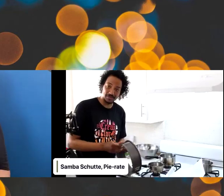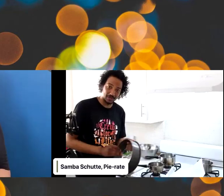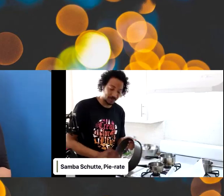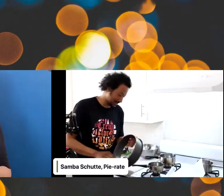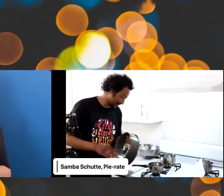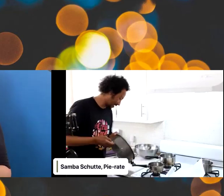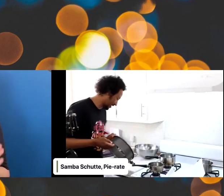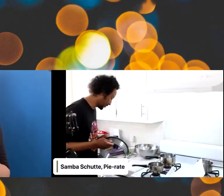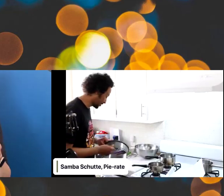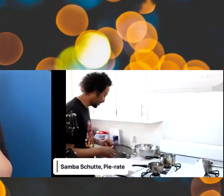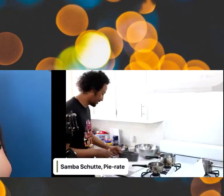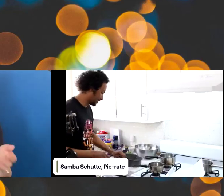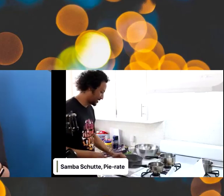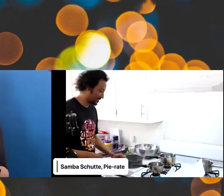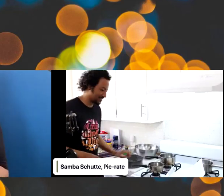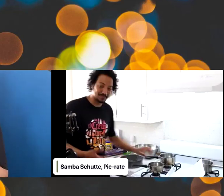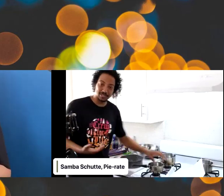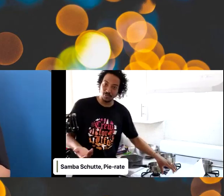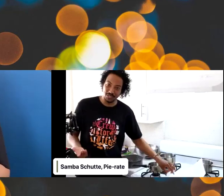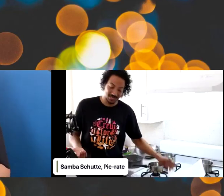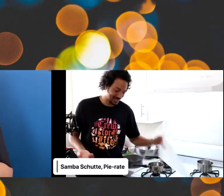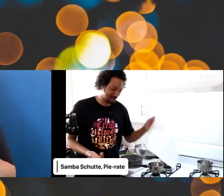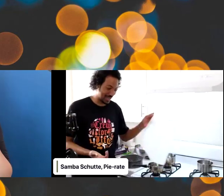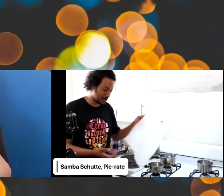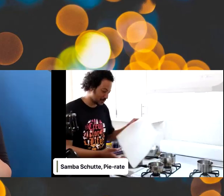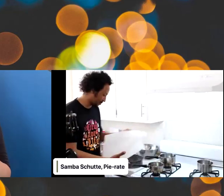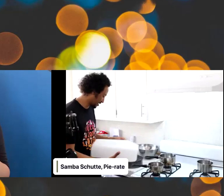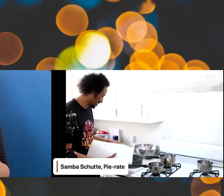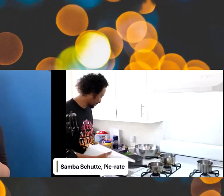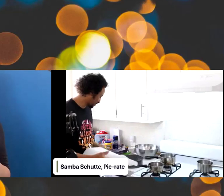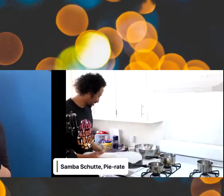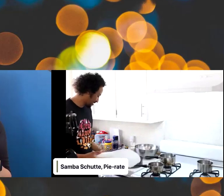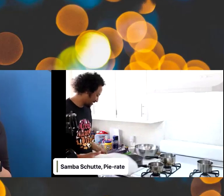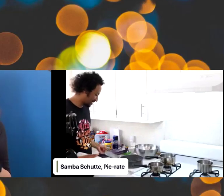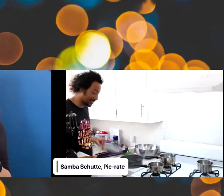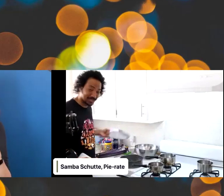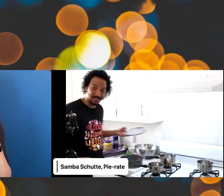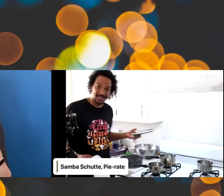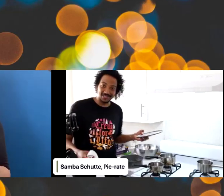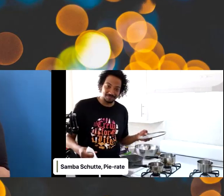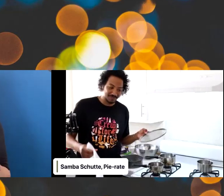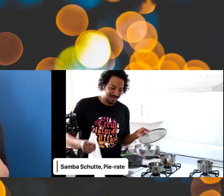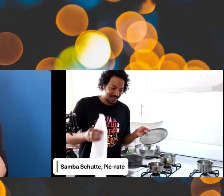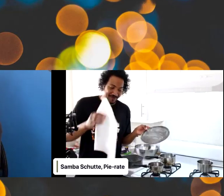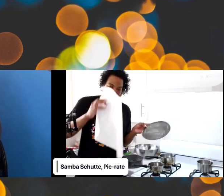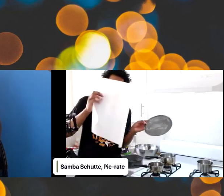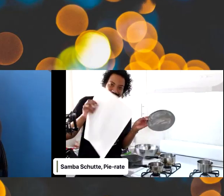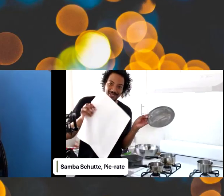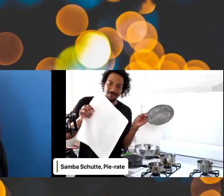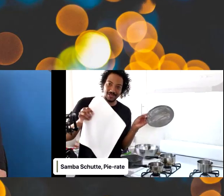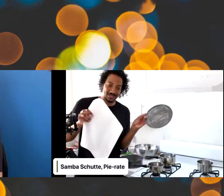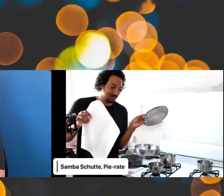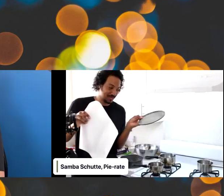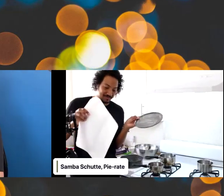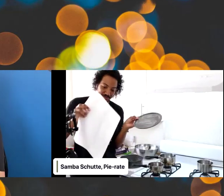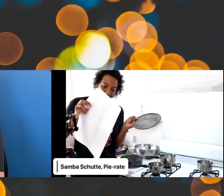being here anyway and finding your substitution mangoes or whatnot. Still gonna be tasty. All right, now